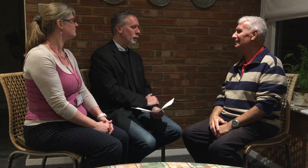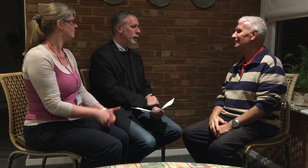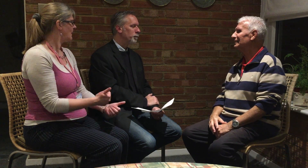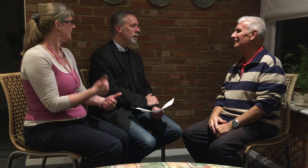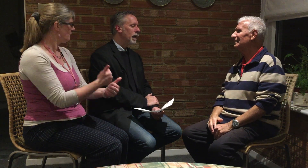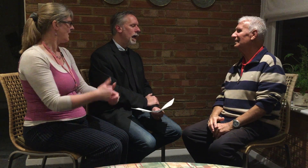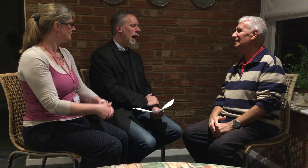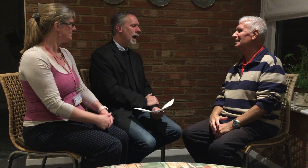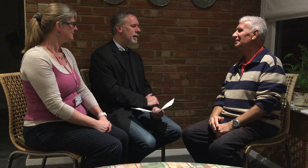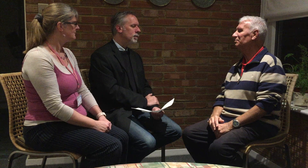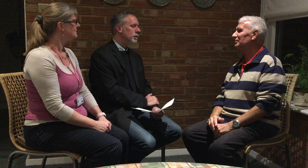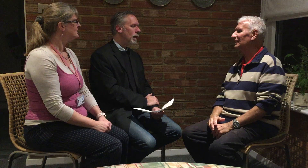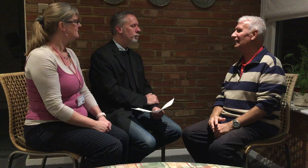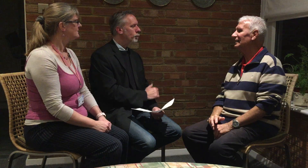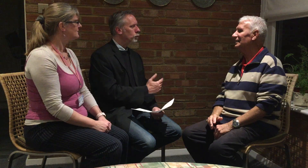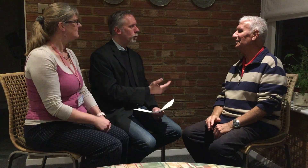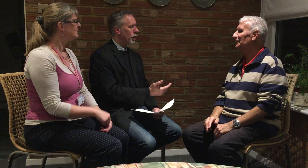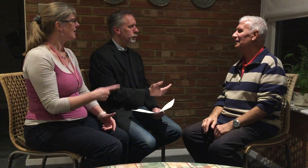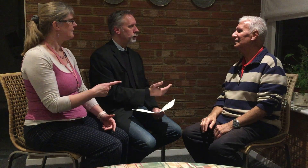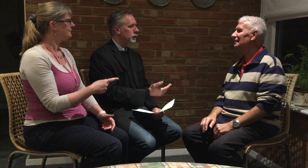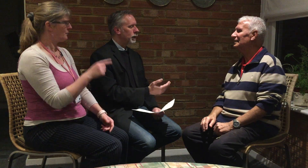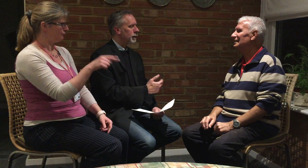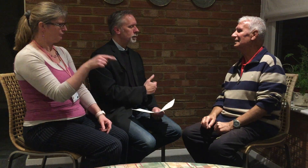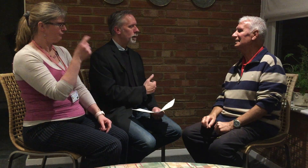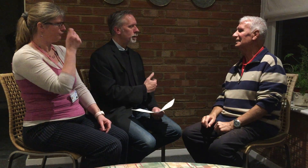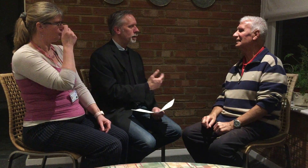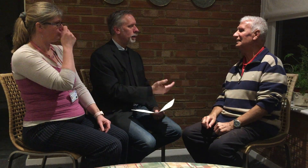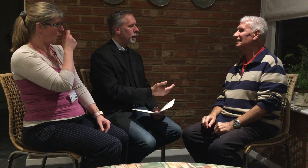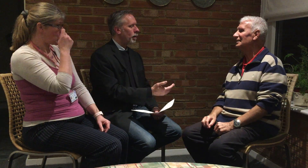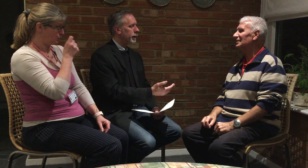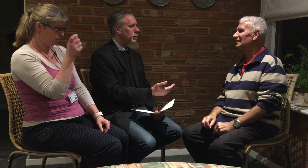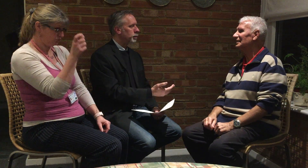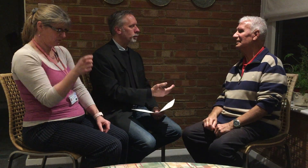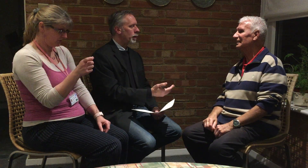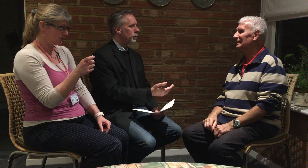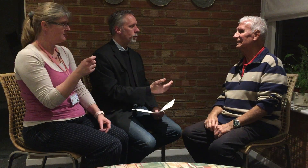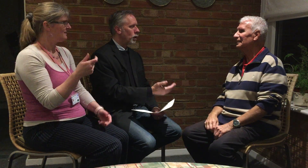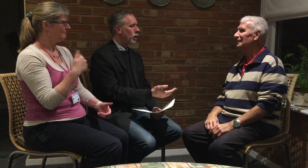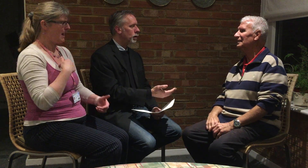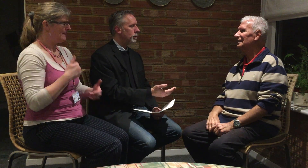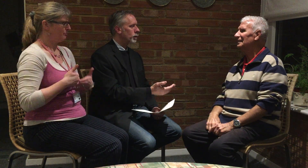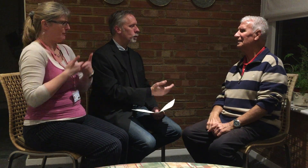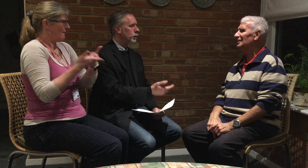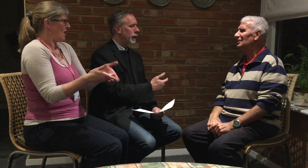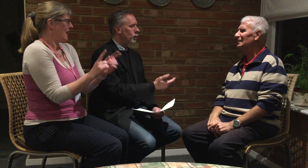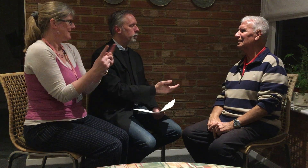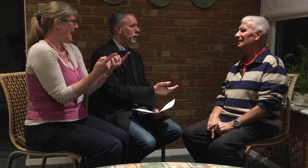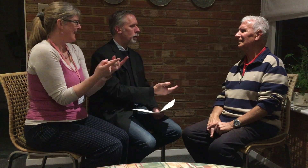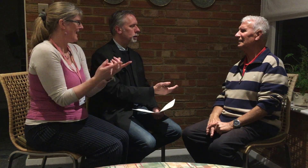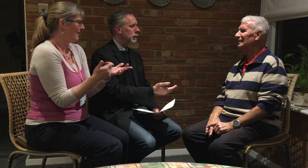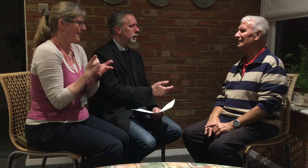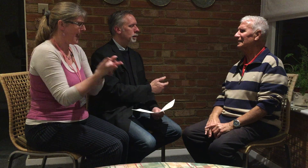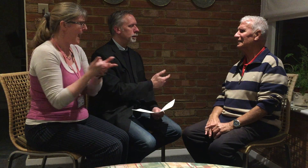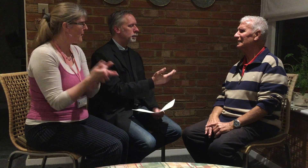great. And for Rose, is there anything I can provide for her that would help her? Is there